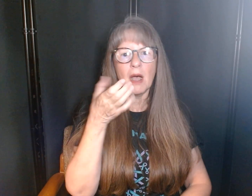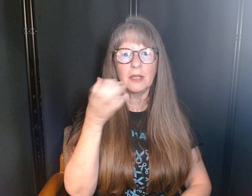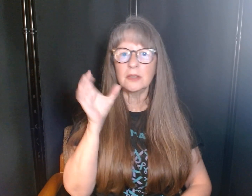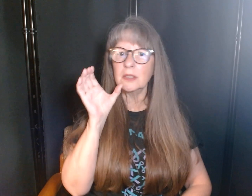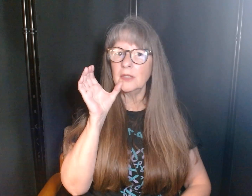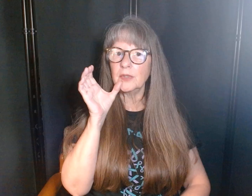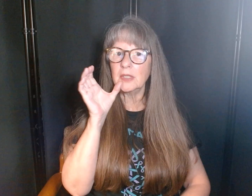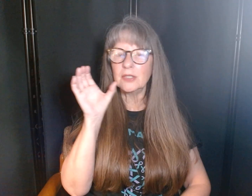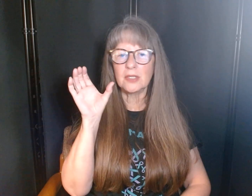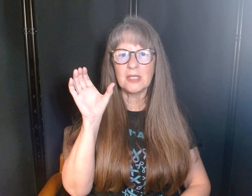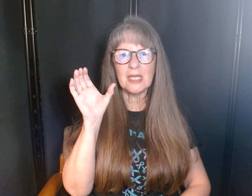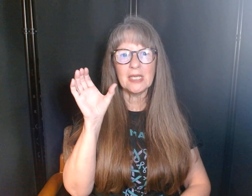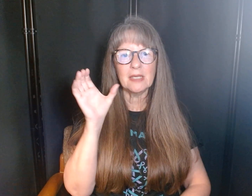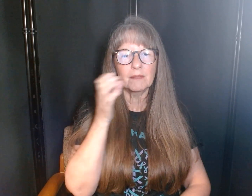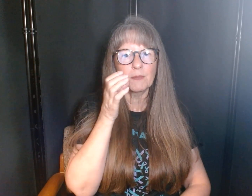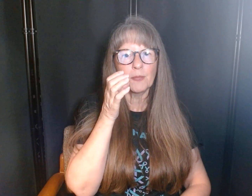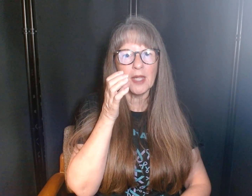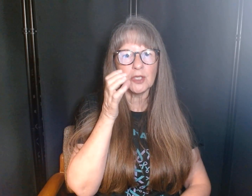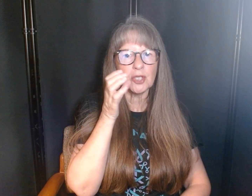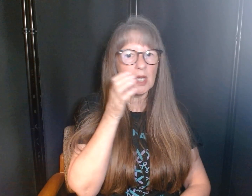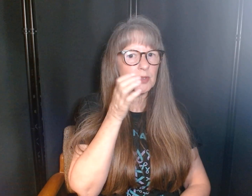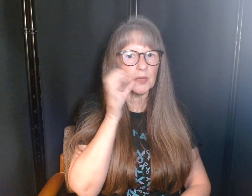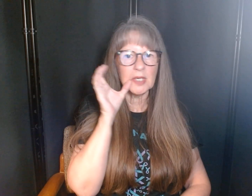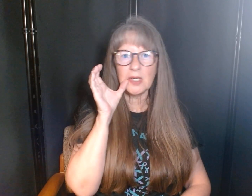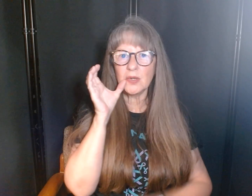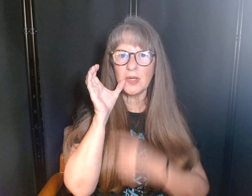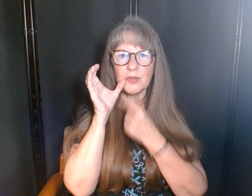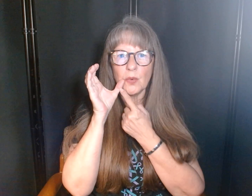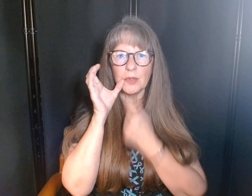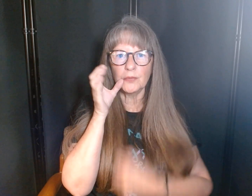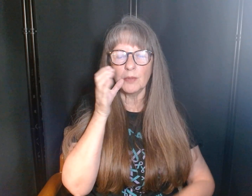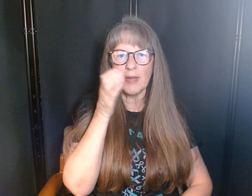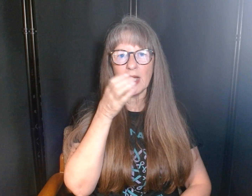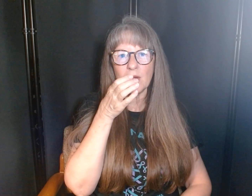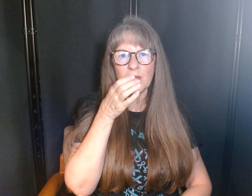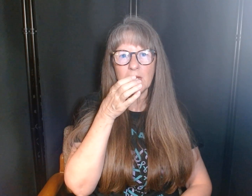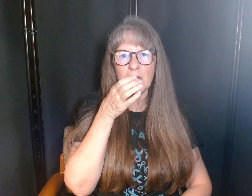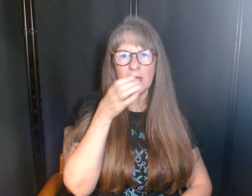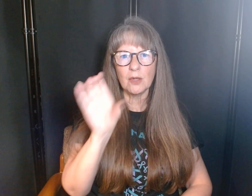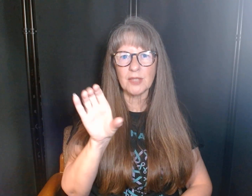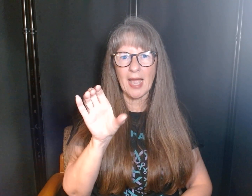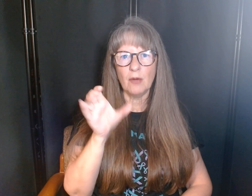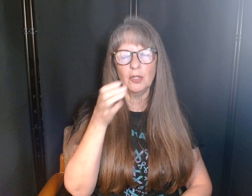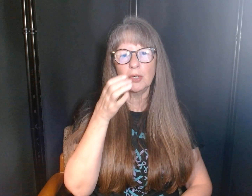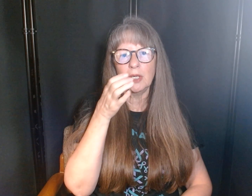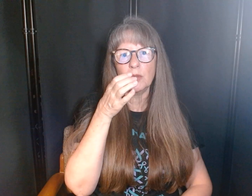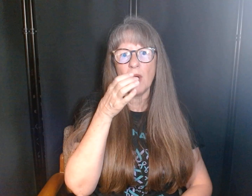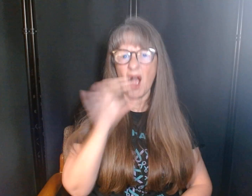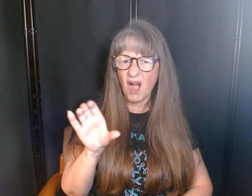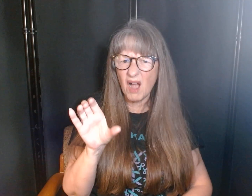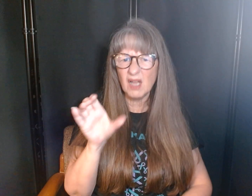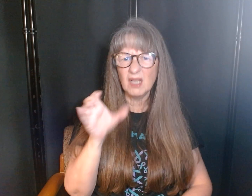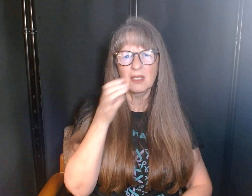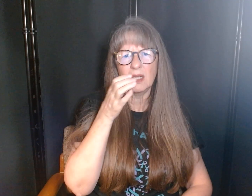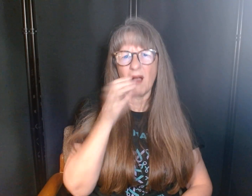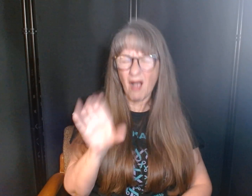hot. If it's a C hand shape, it's right here at the corner of your mouth and it goes out, and you can even do